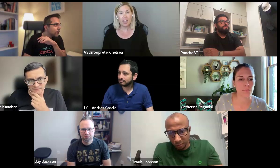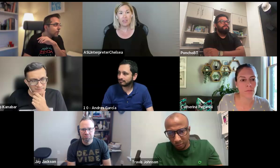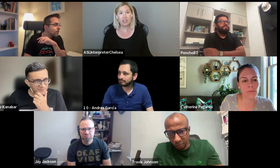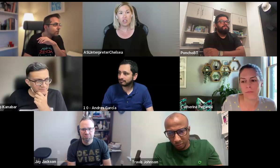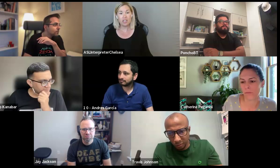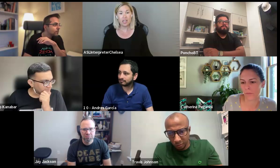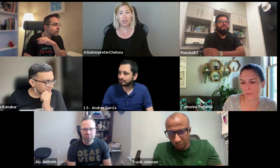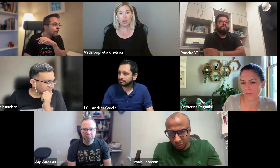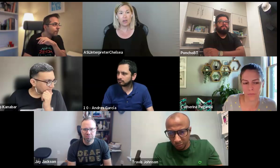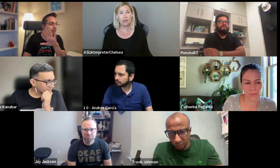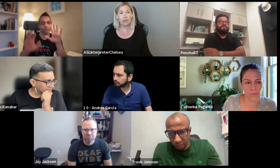Looking at the agenda here.